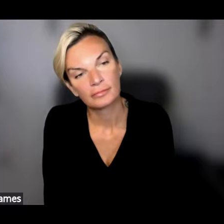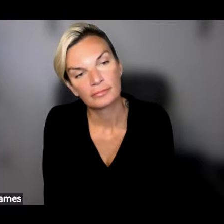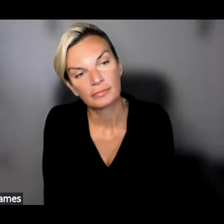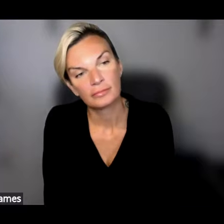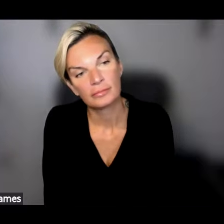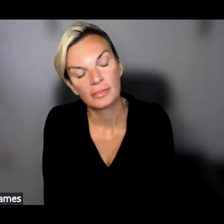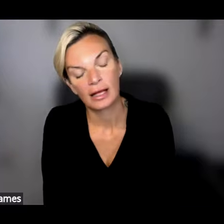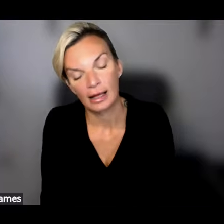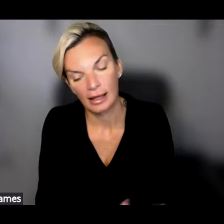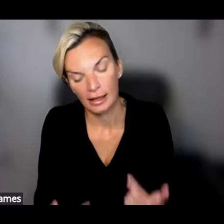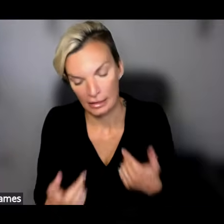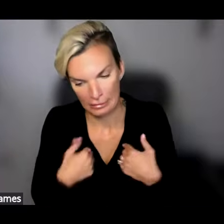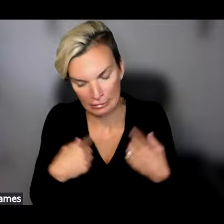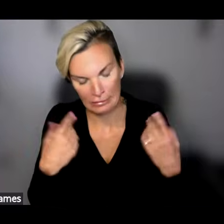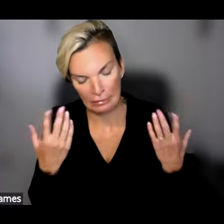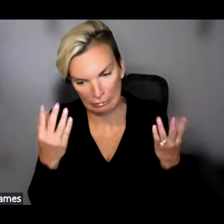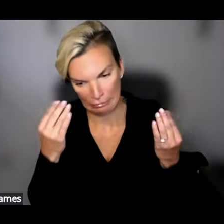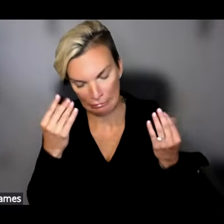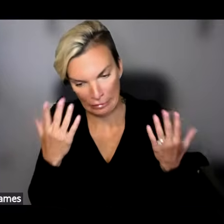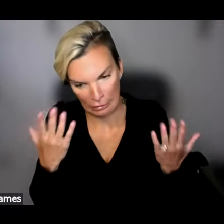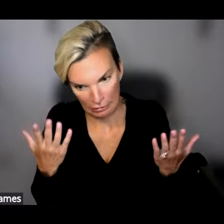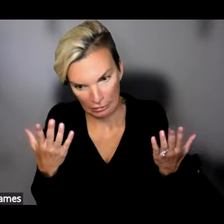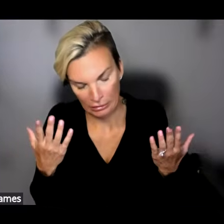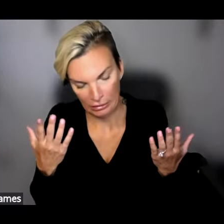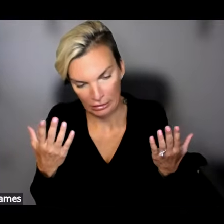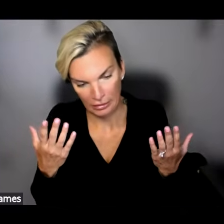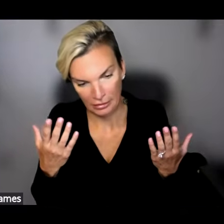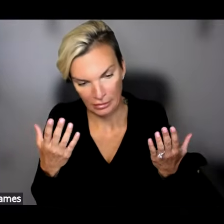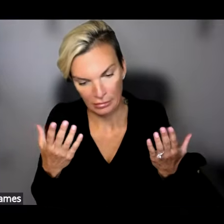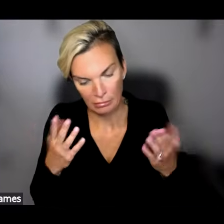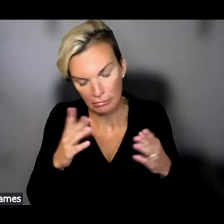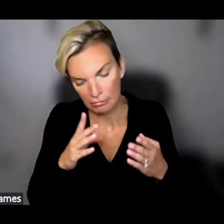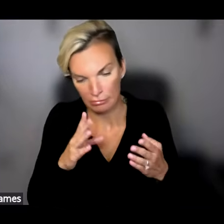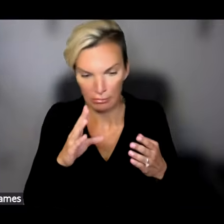thinking about it that much, it would be something just like a proposal to amend